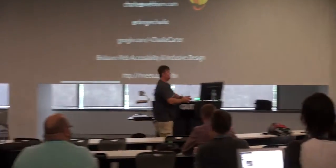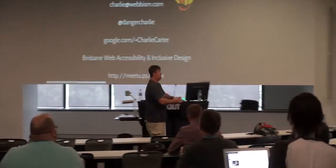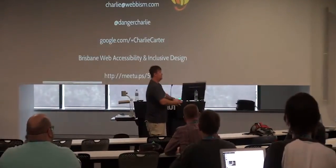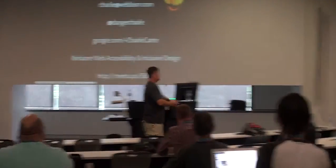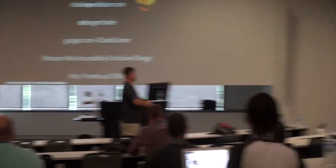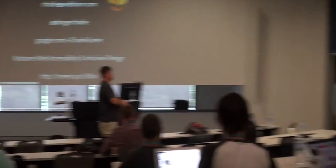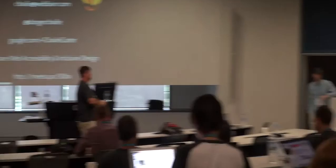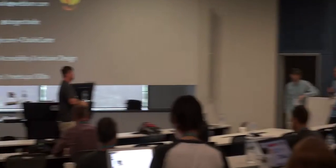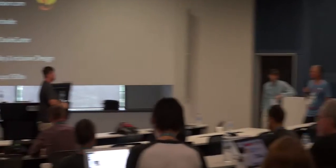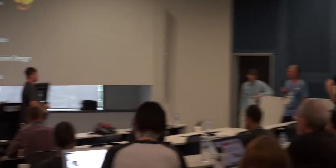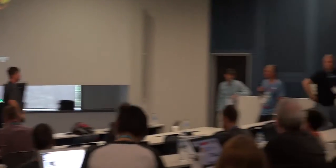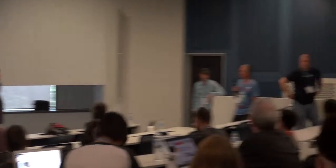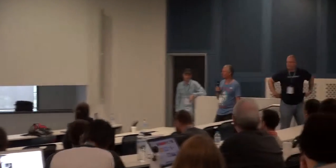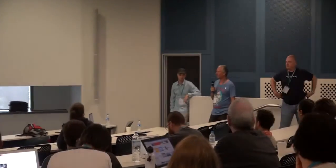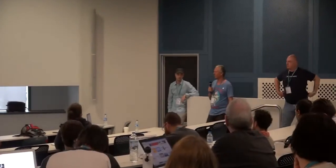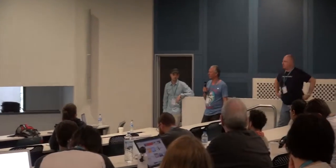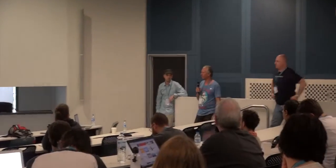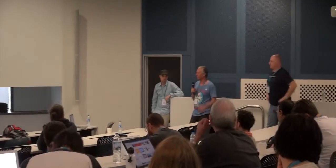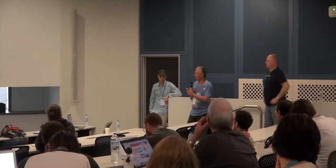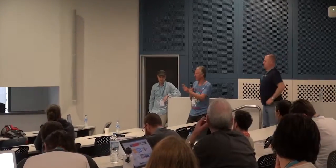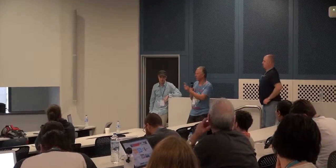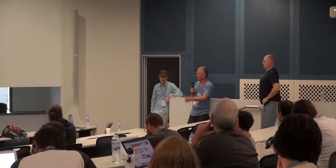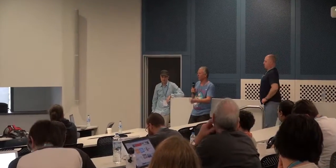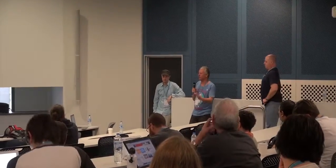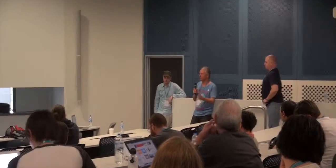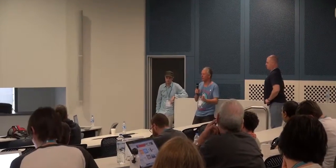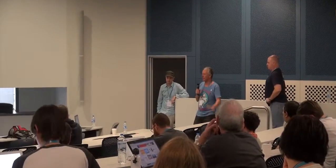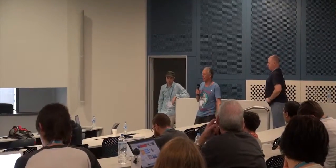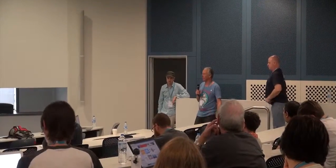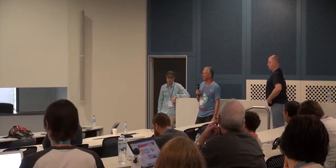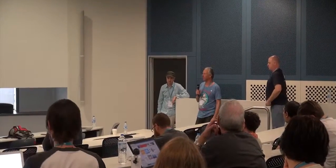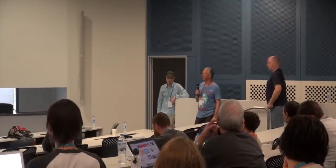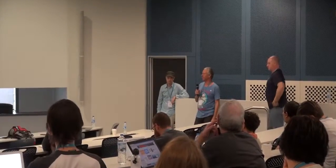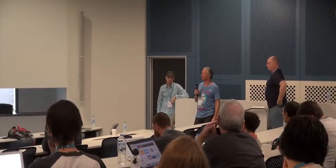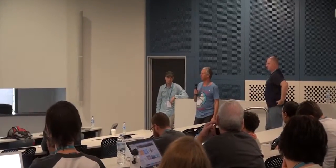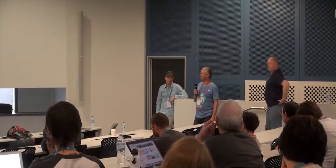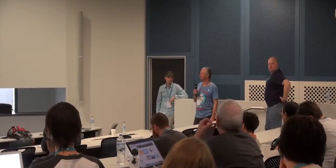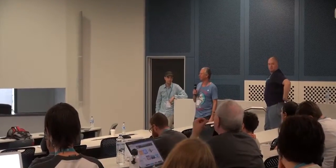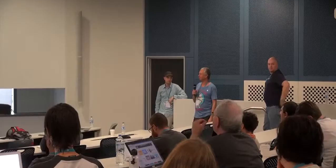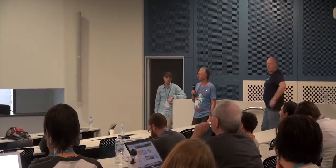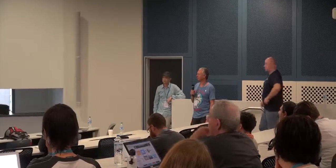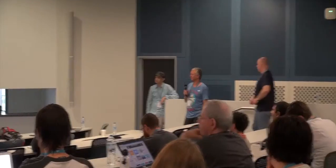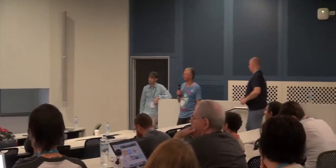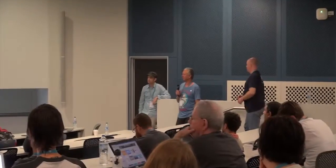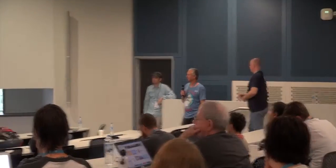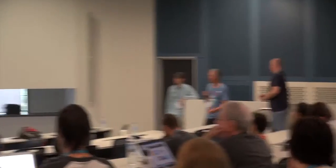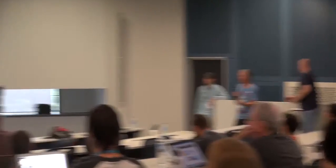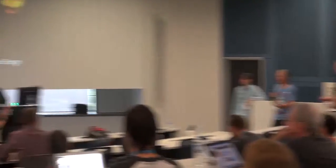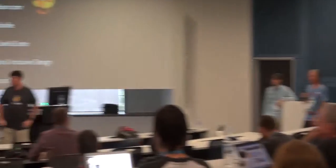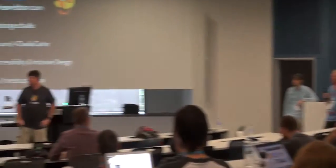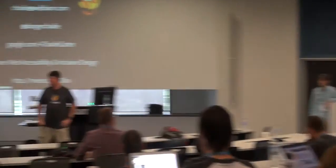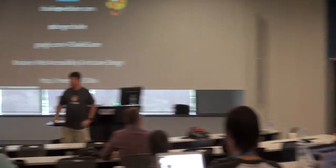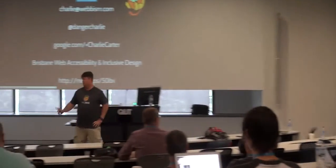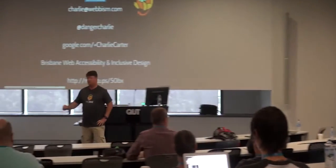WordPress 4.2 captioned the video that was included on the about page for the first time. Okay.